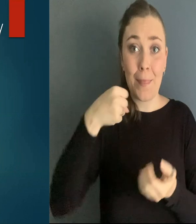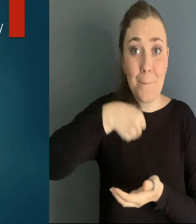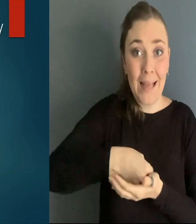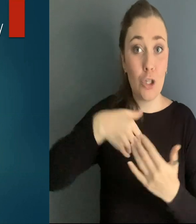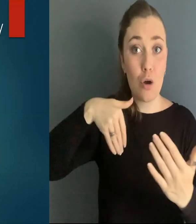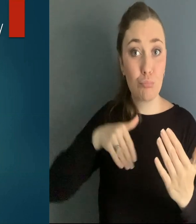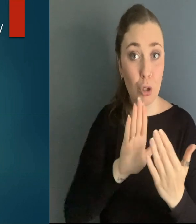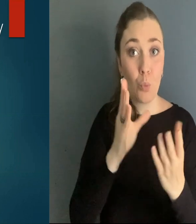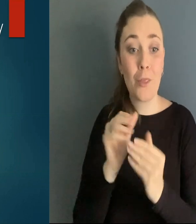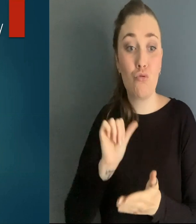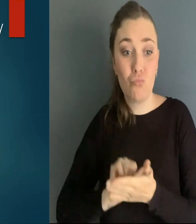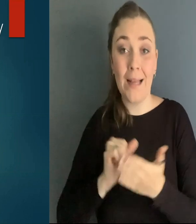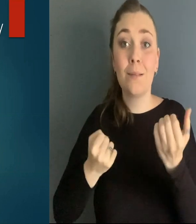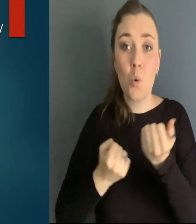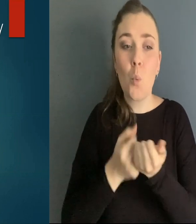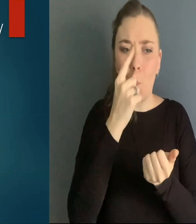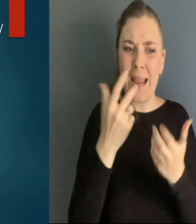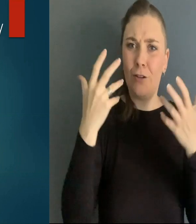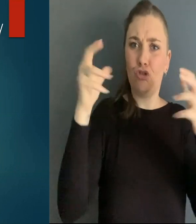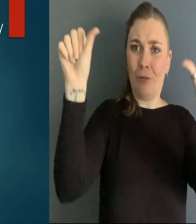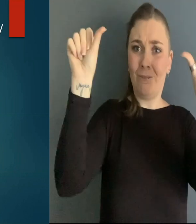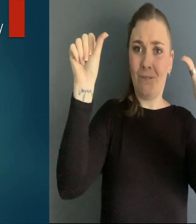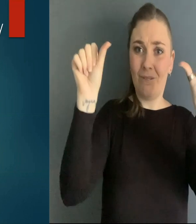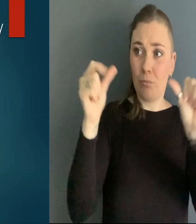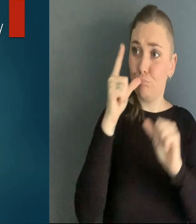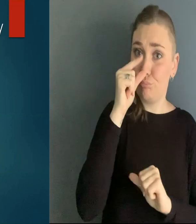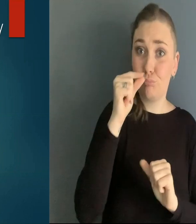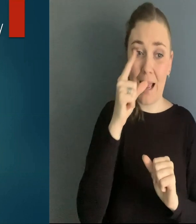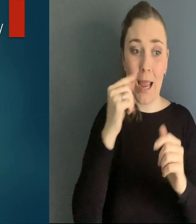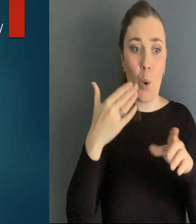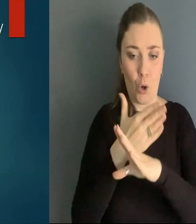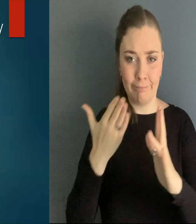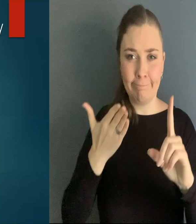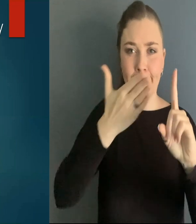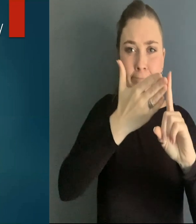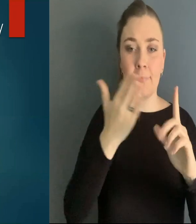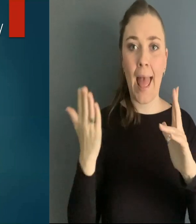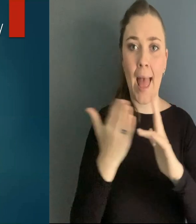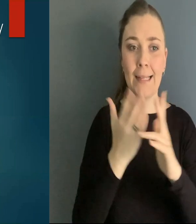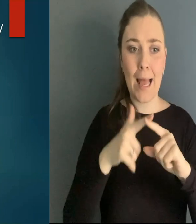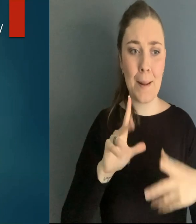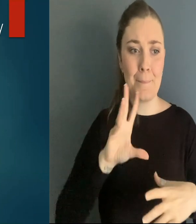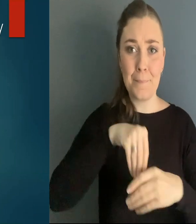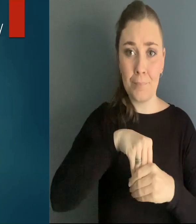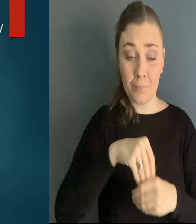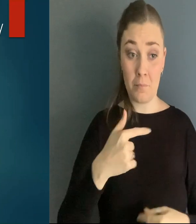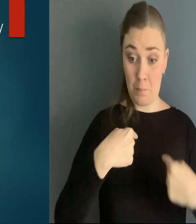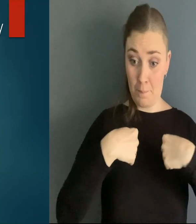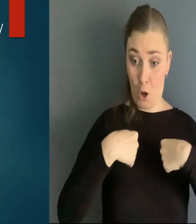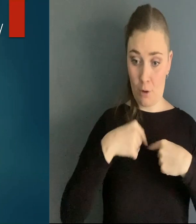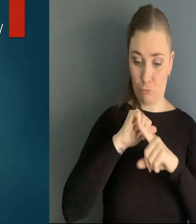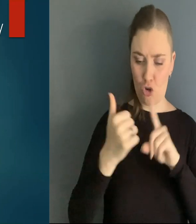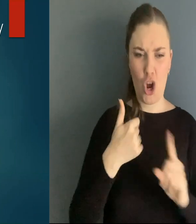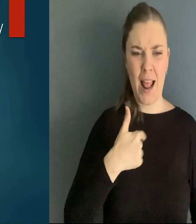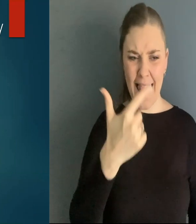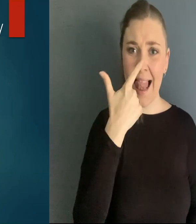and the right support we can achieve our potential and work towards access and participation in my case i